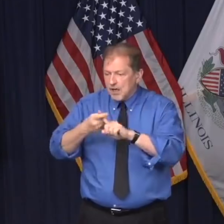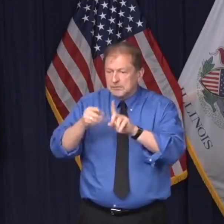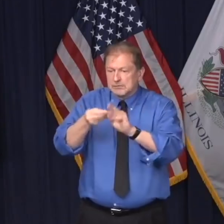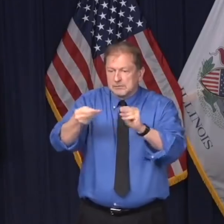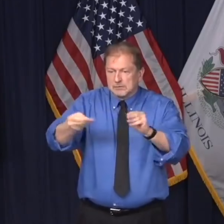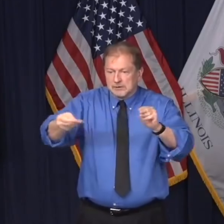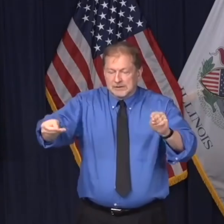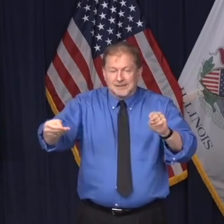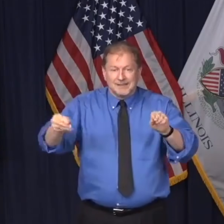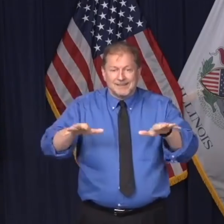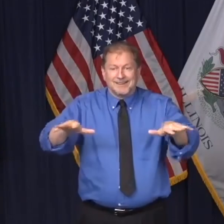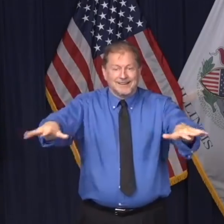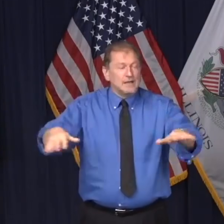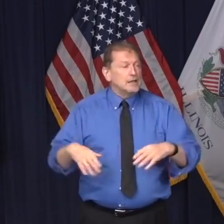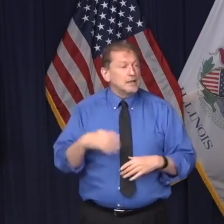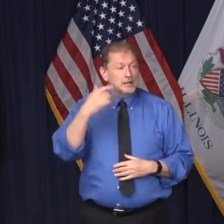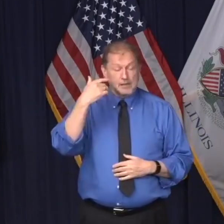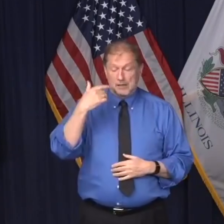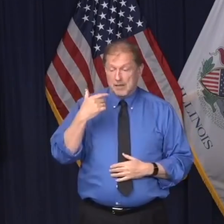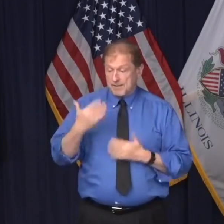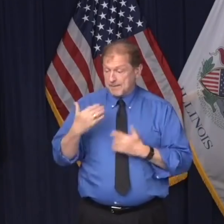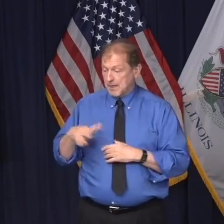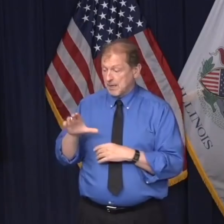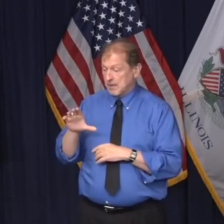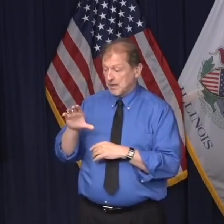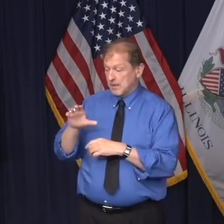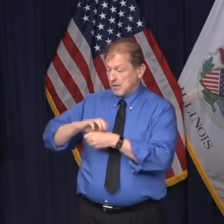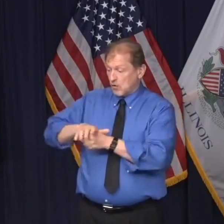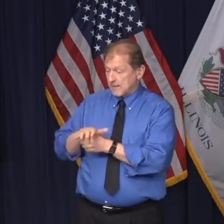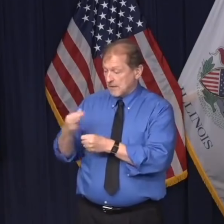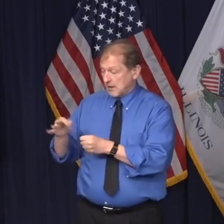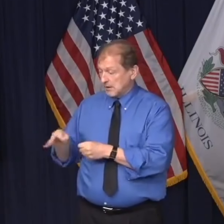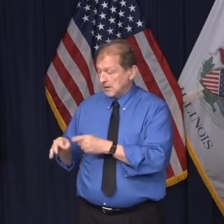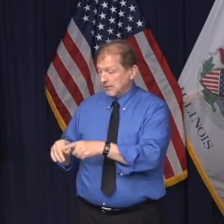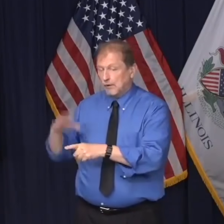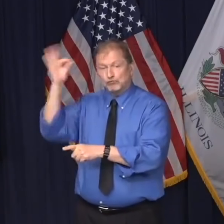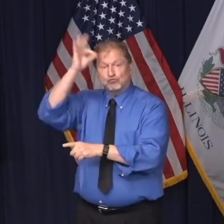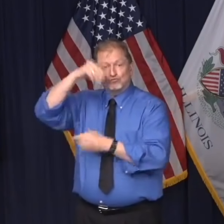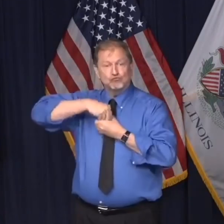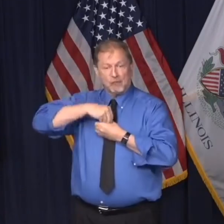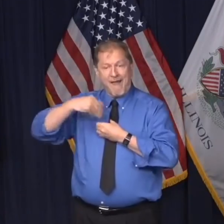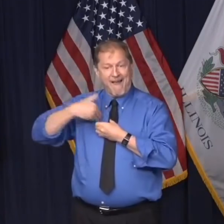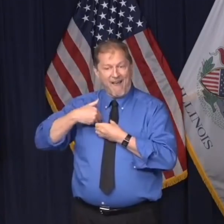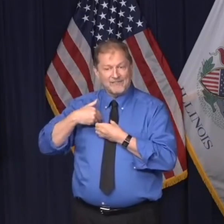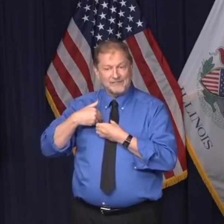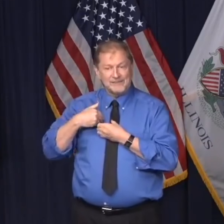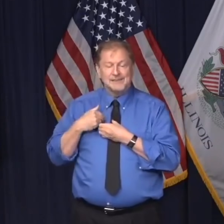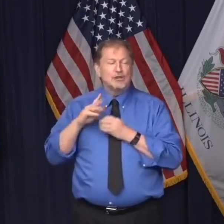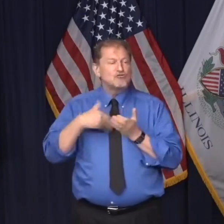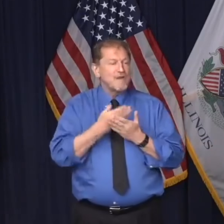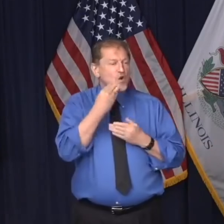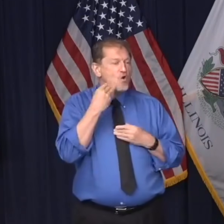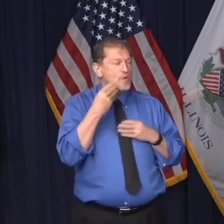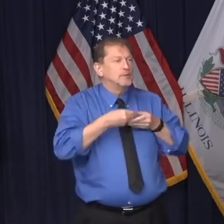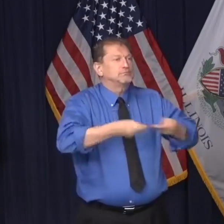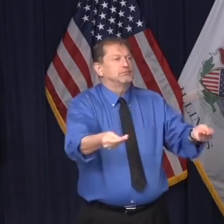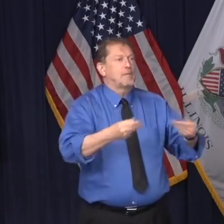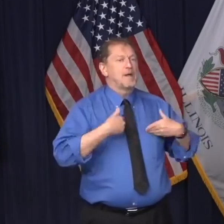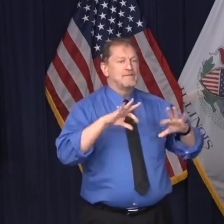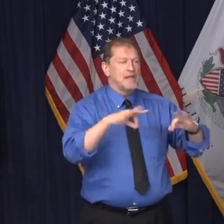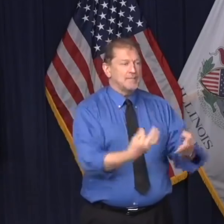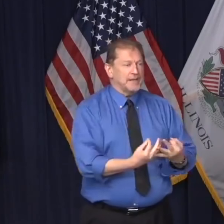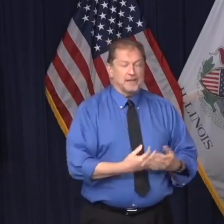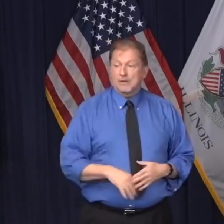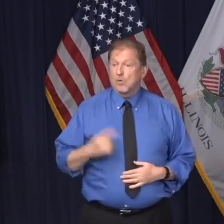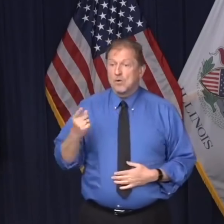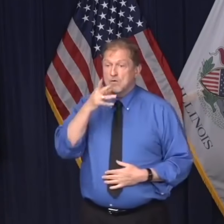they left there, remember, you can have COVID-19 and be asymptomatic, having no symptoms, right? So this woman who